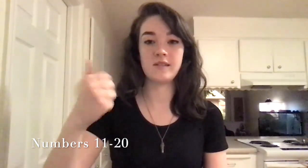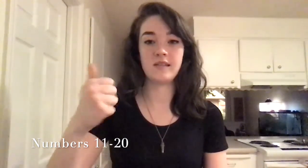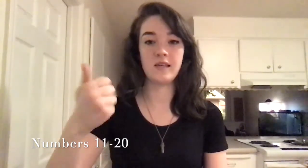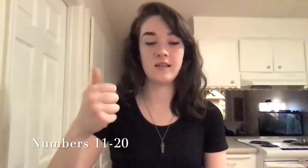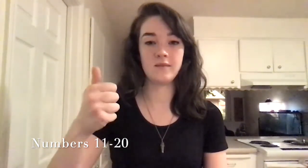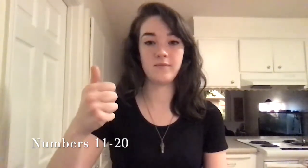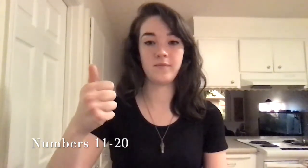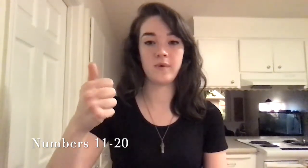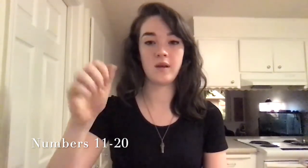17,